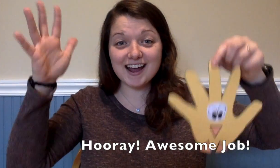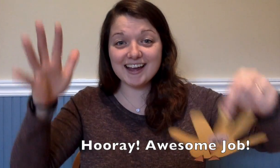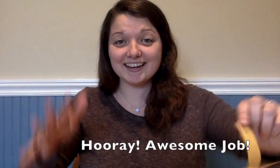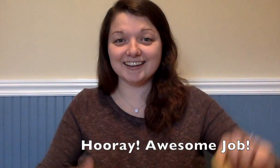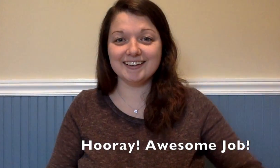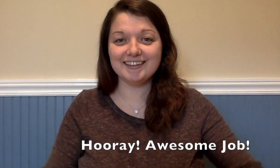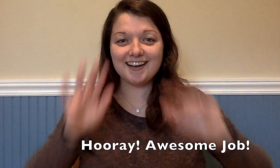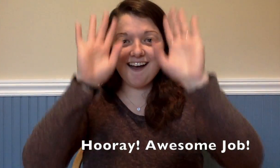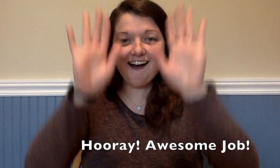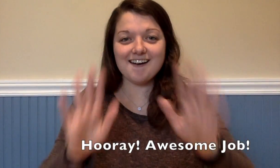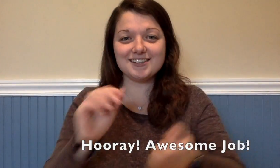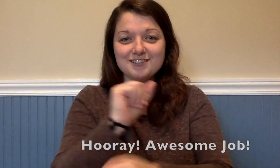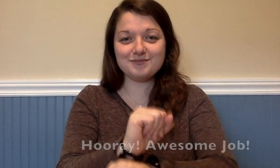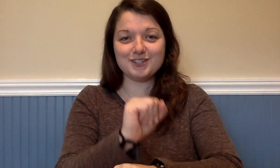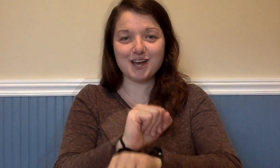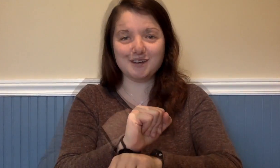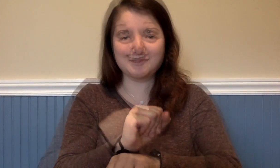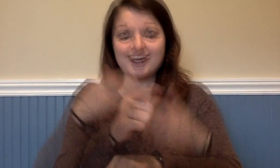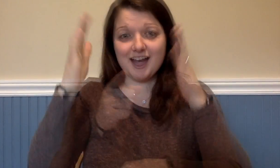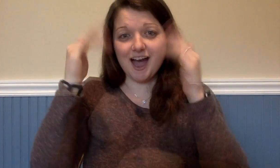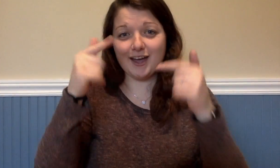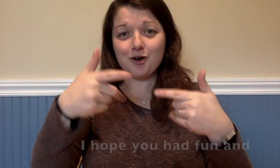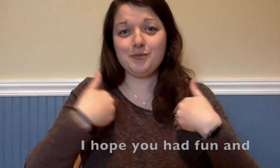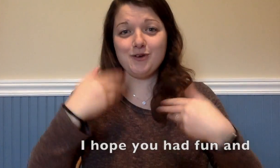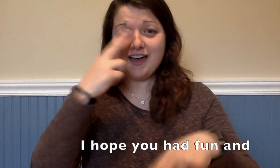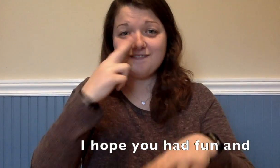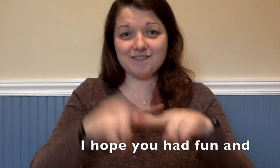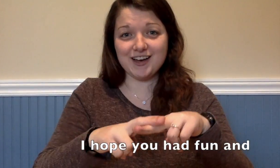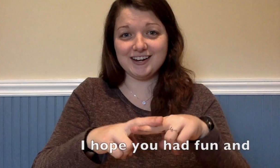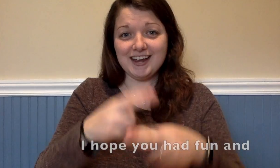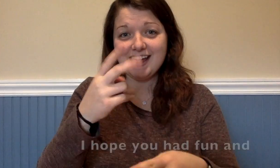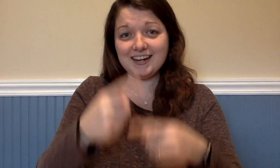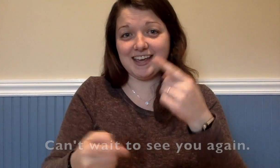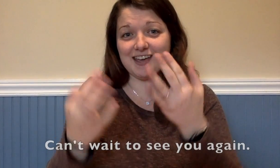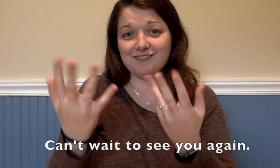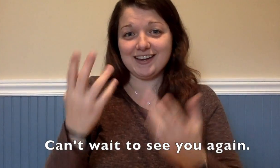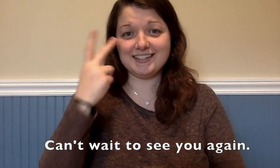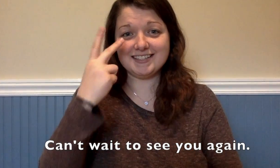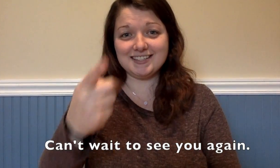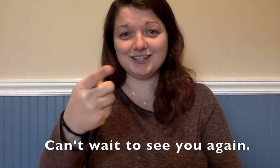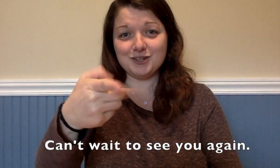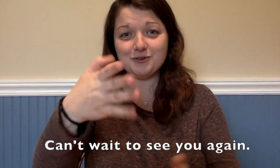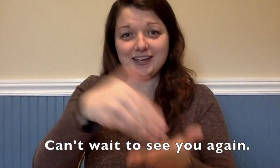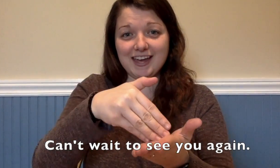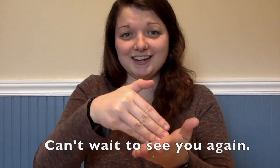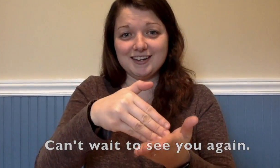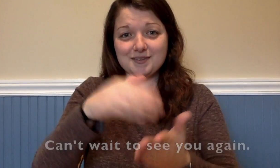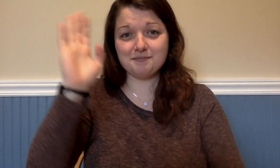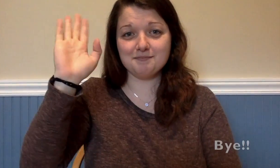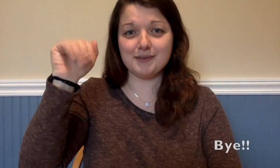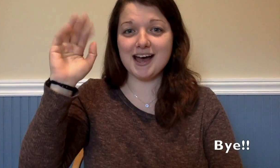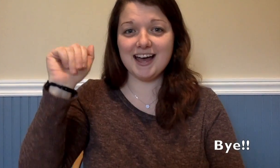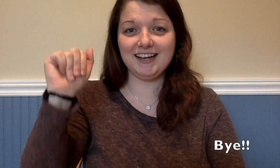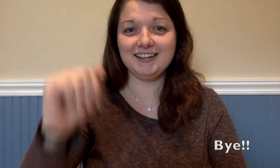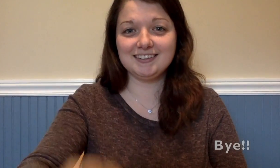Hooray! Awesome job! I hope you had fun and can't wait to see you again. Bye!